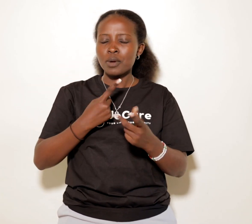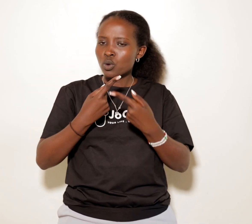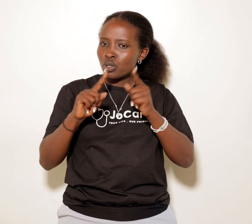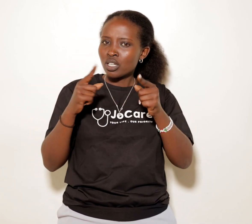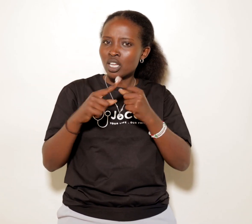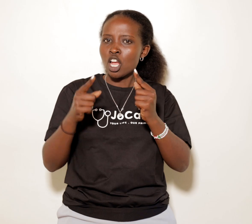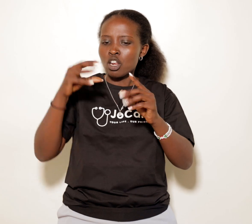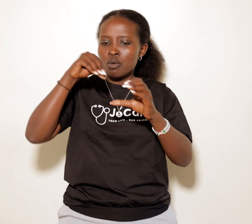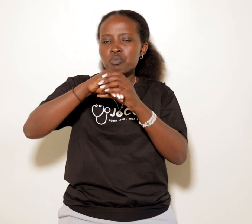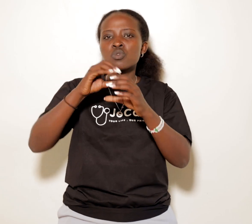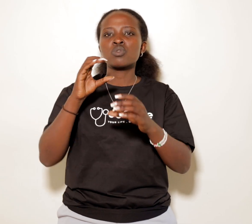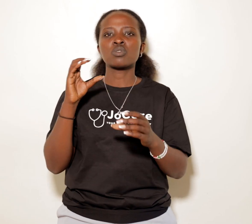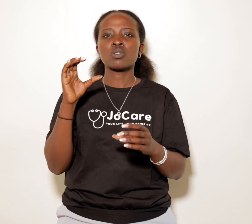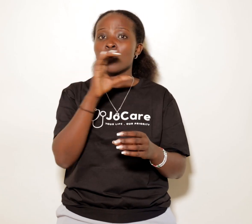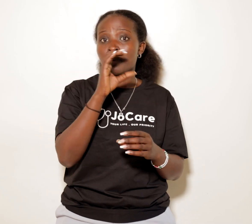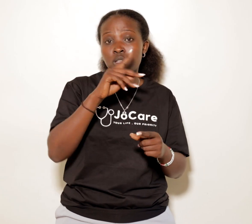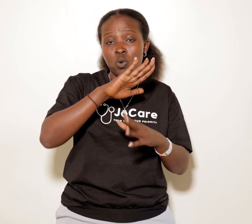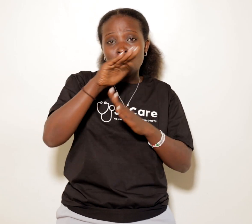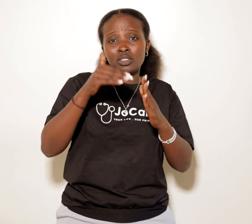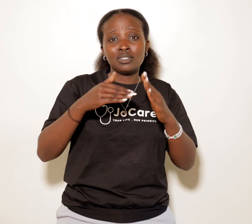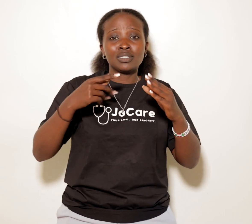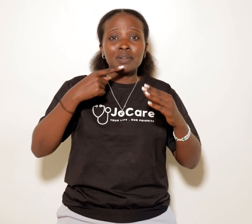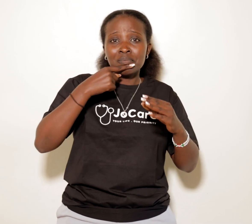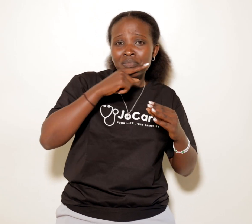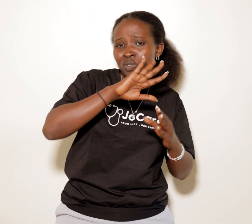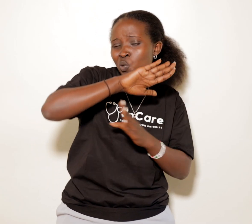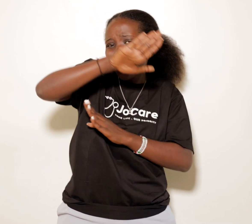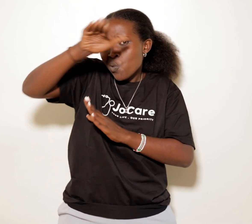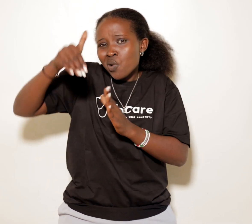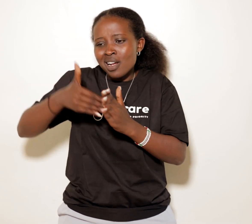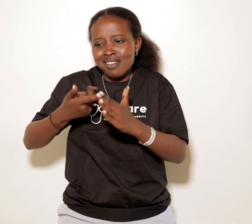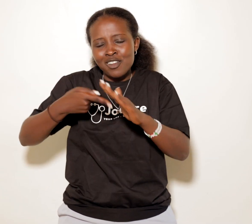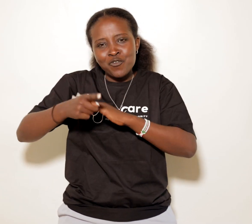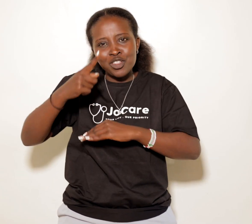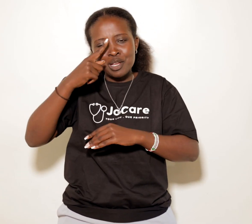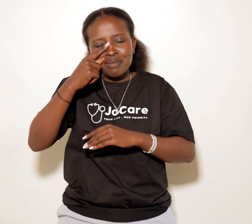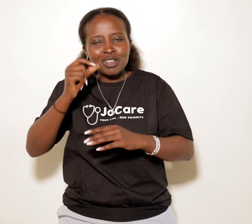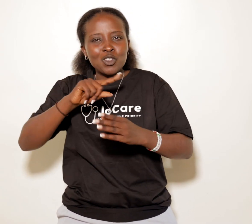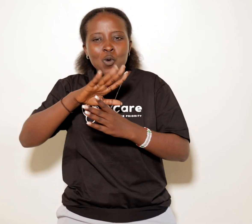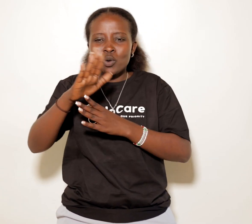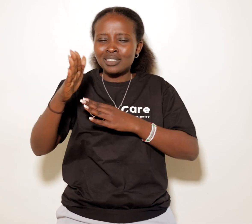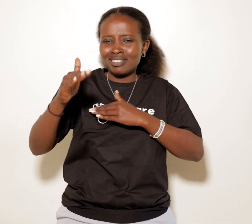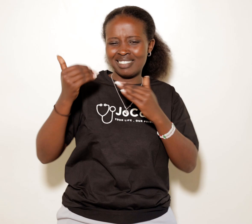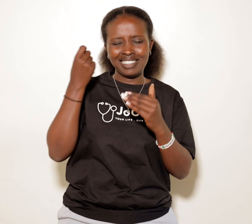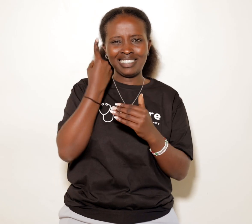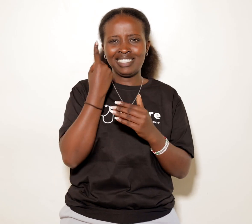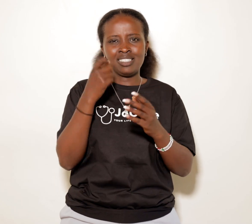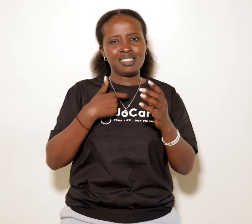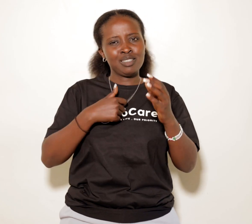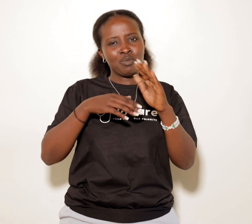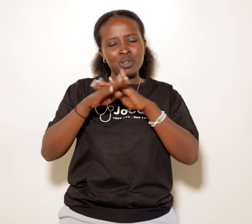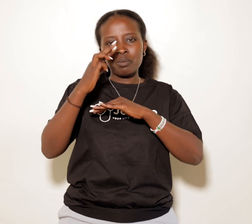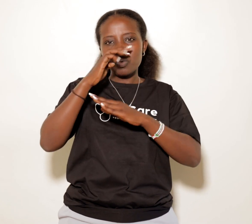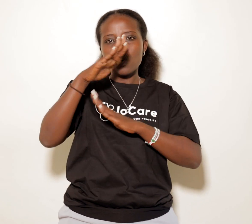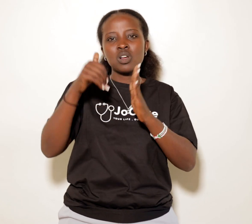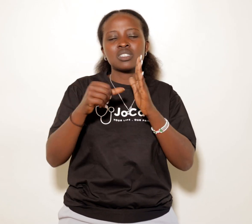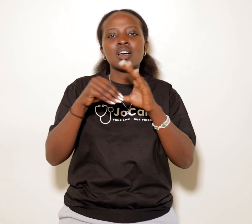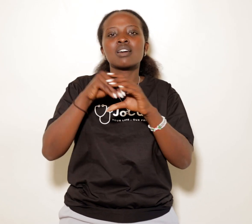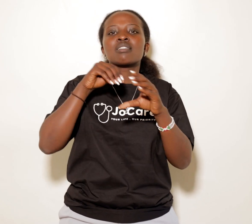our community, let's also have a burden to teach each and everyone without discriminating or having stigma against any other